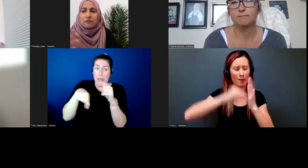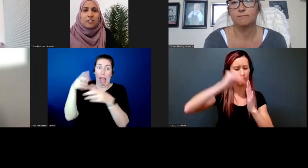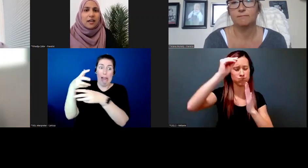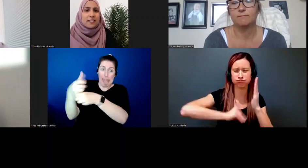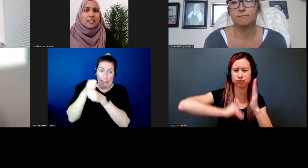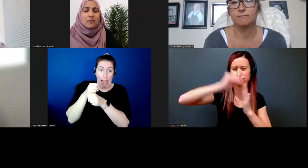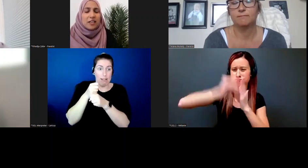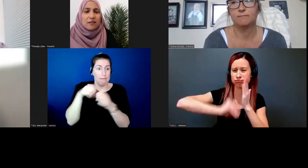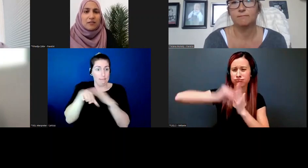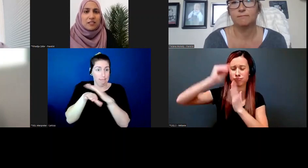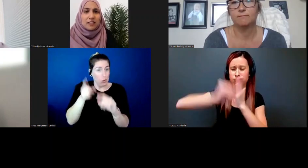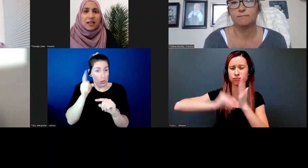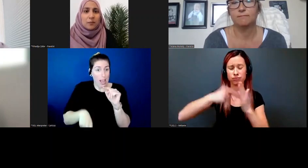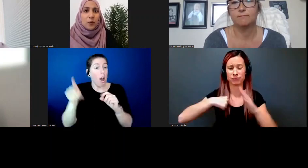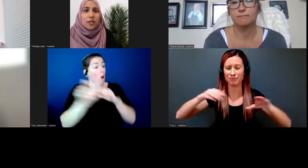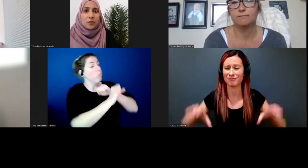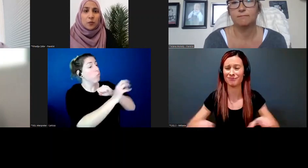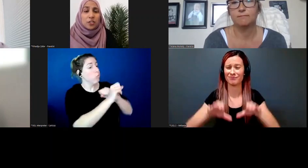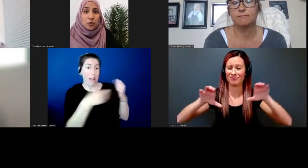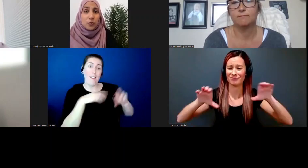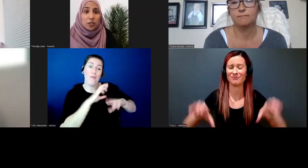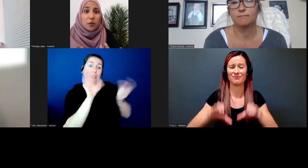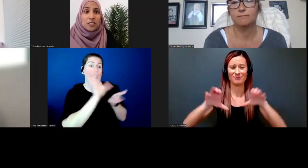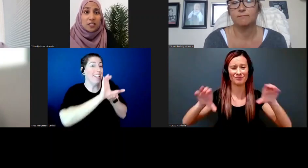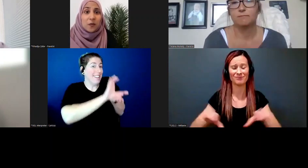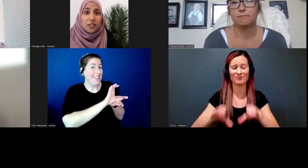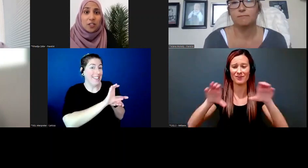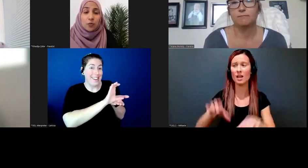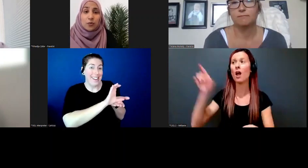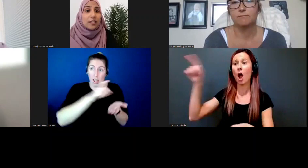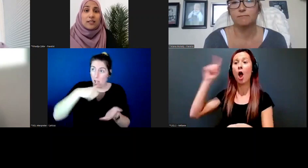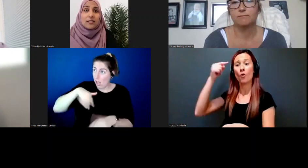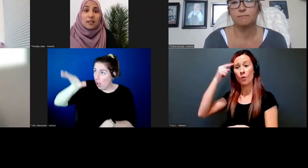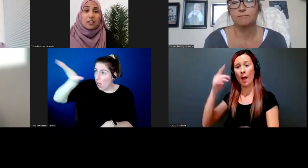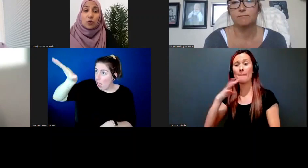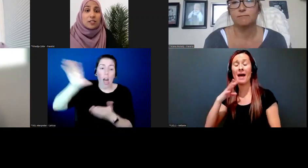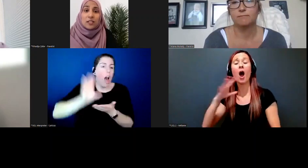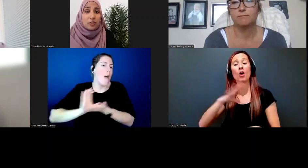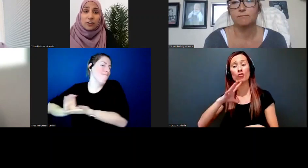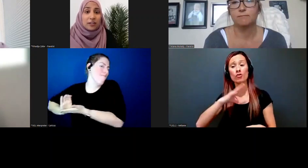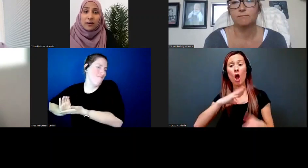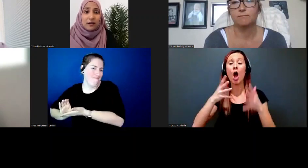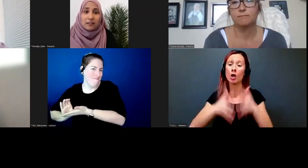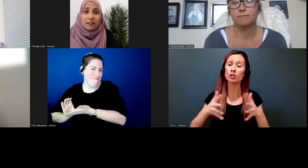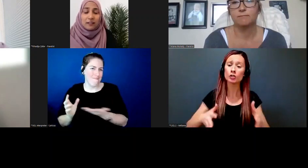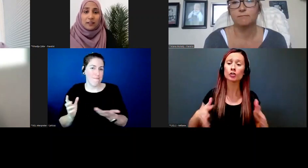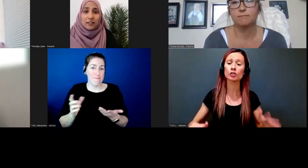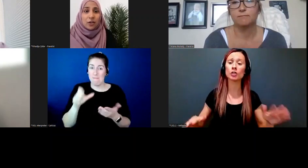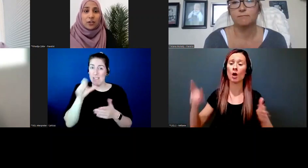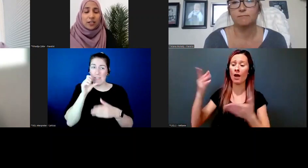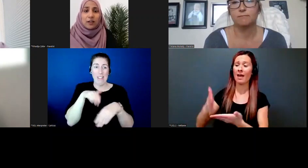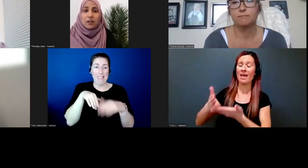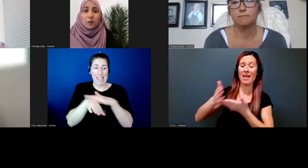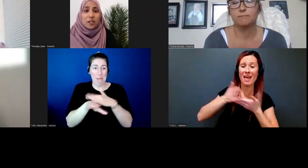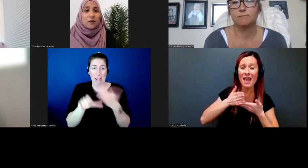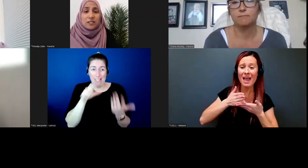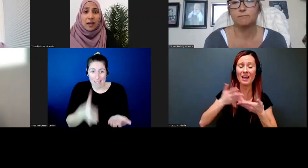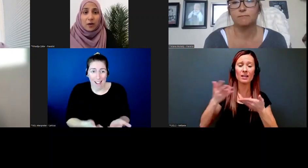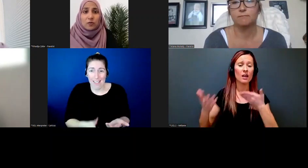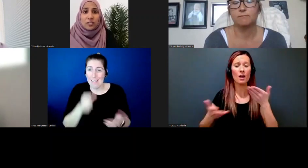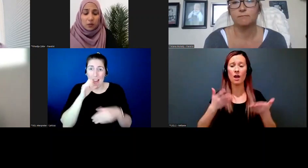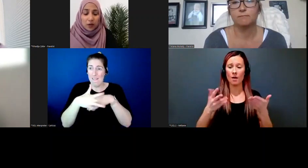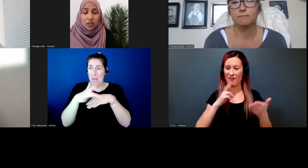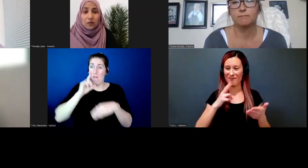They advertise it that we have this and that, but when you are the one dealing with it, you realize those things are not there. They're not there. Yeah. Whether